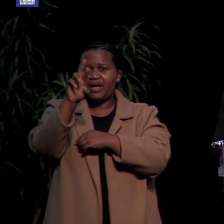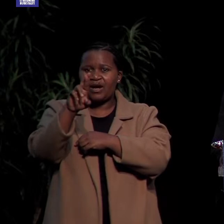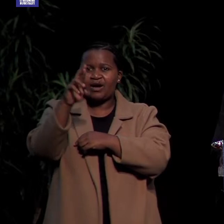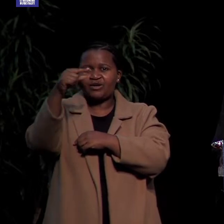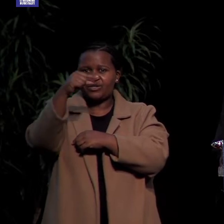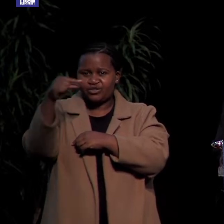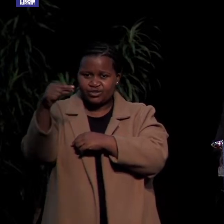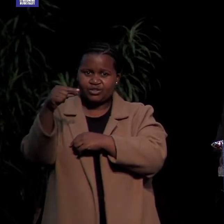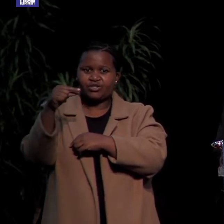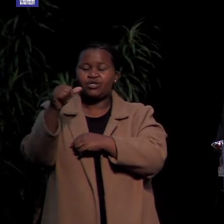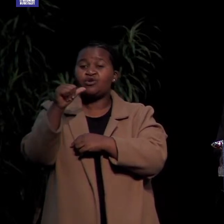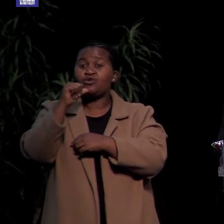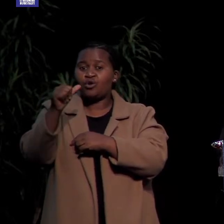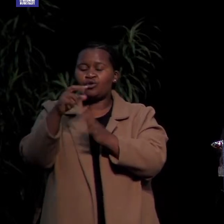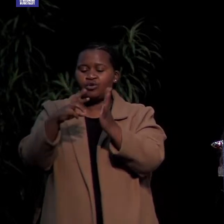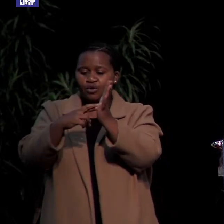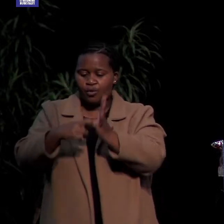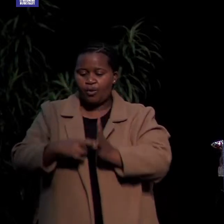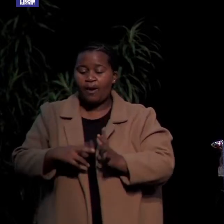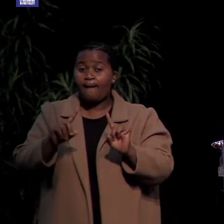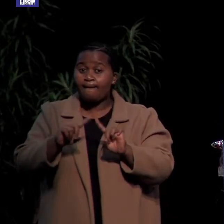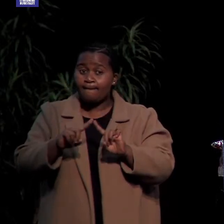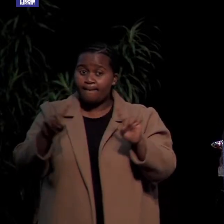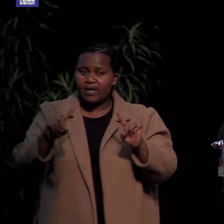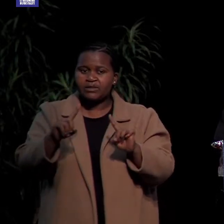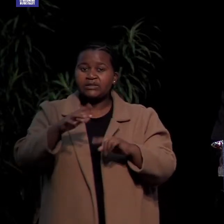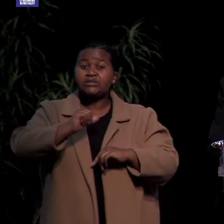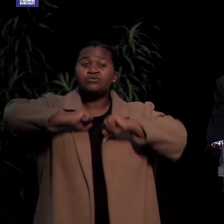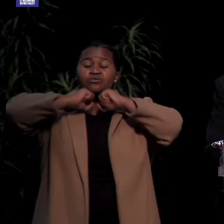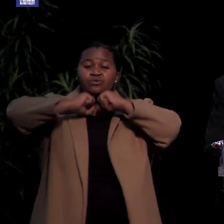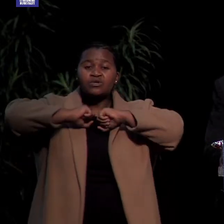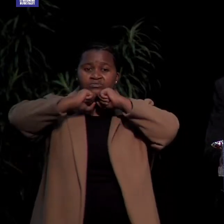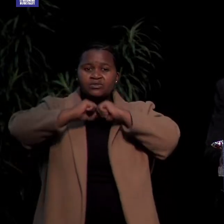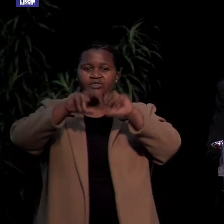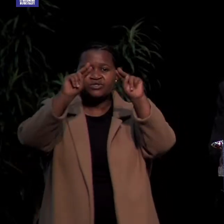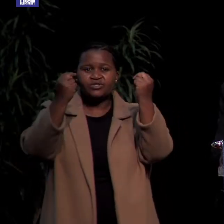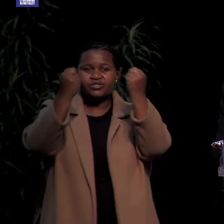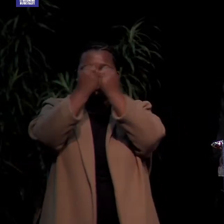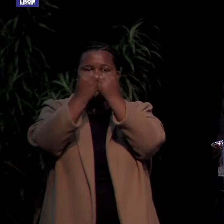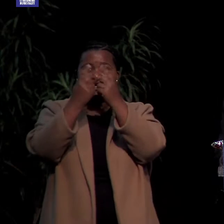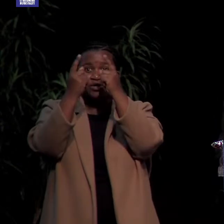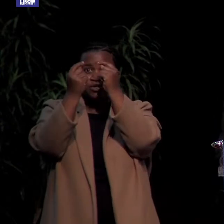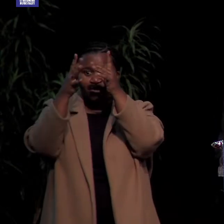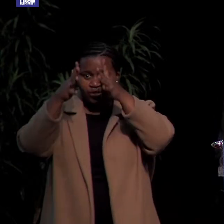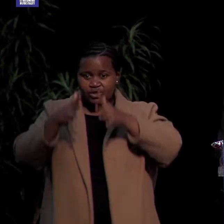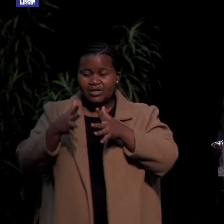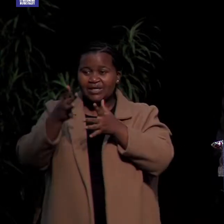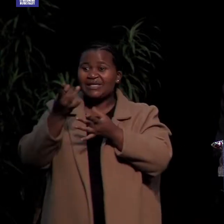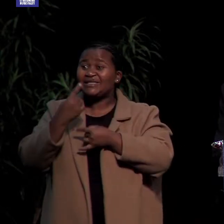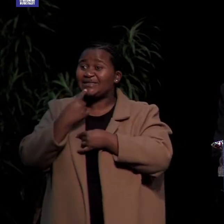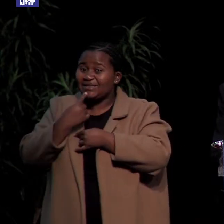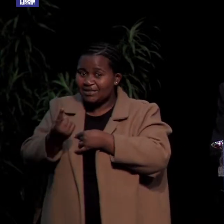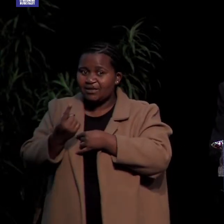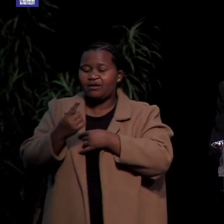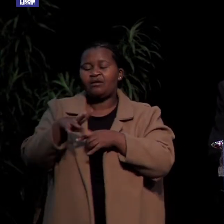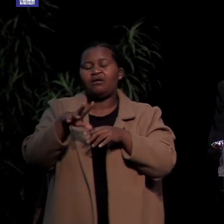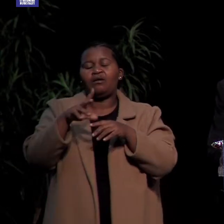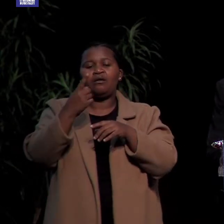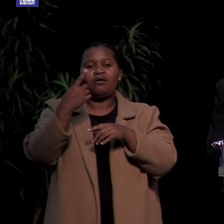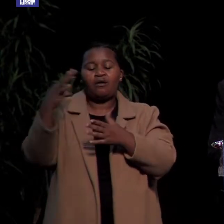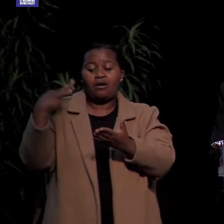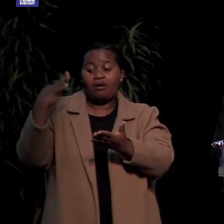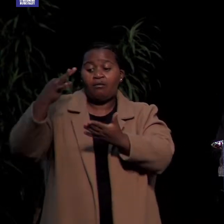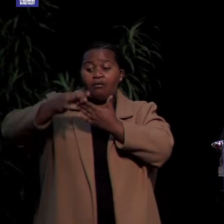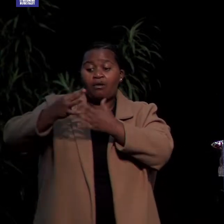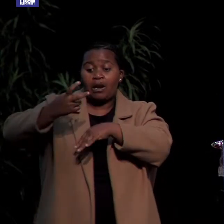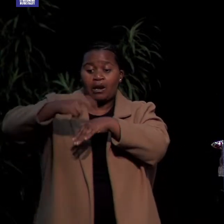is not required. However, in August, the National Treasury indicated that a rollover application